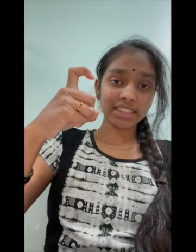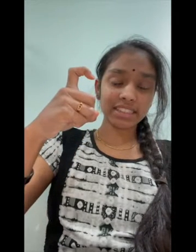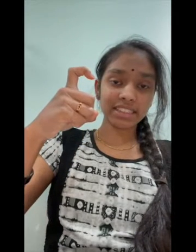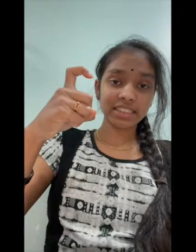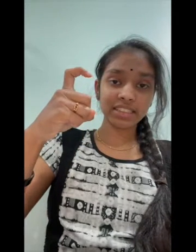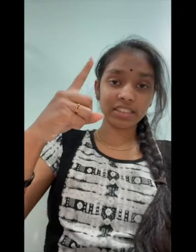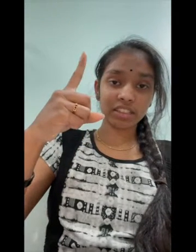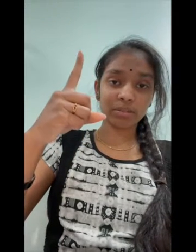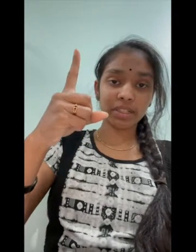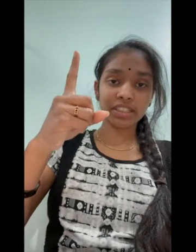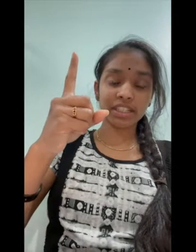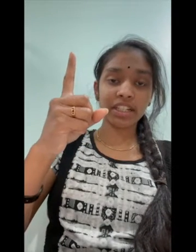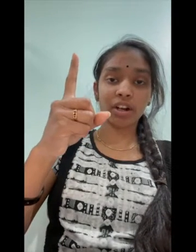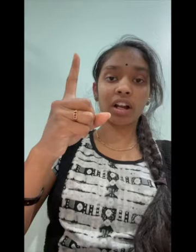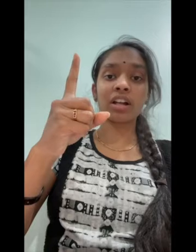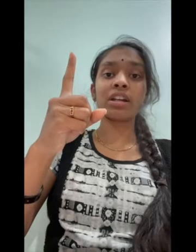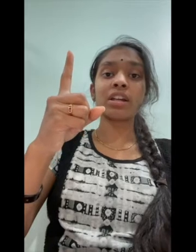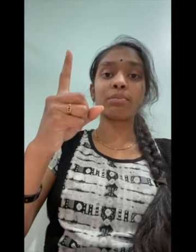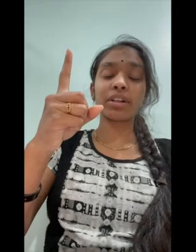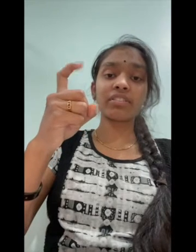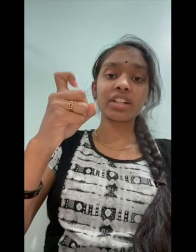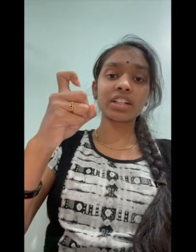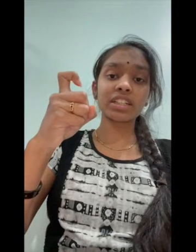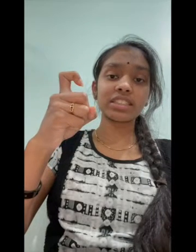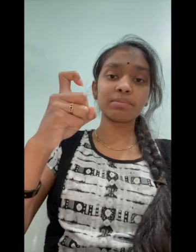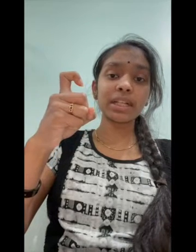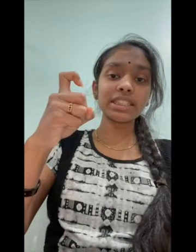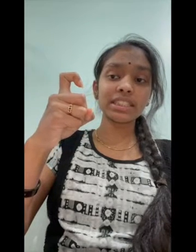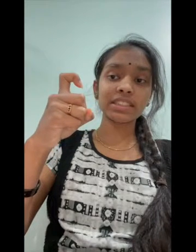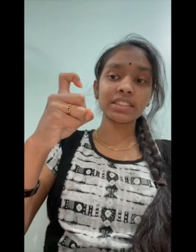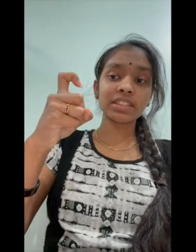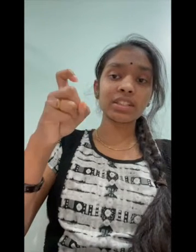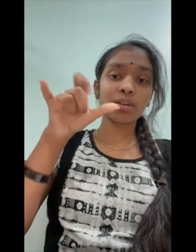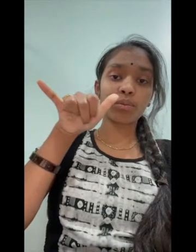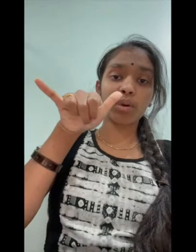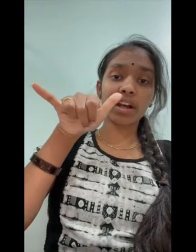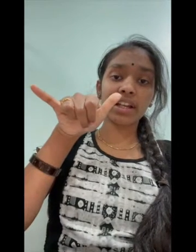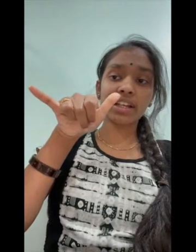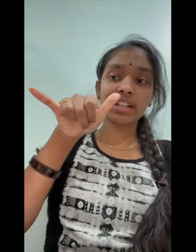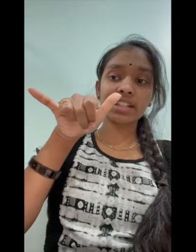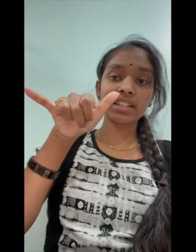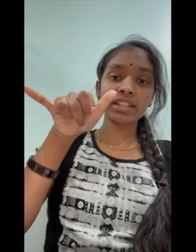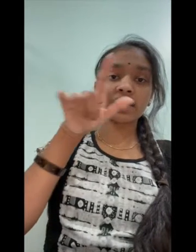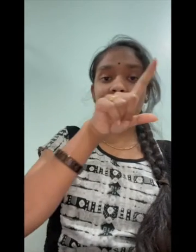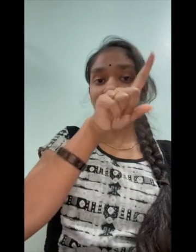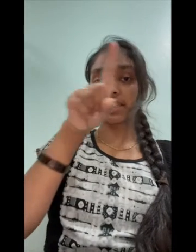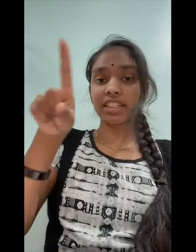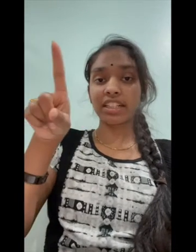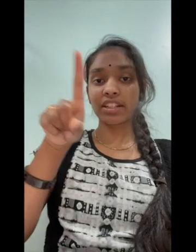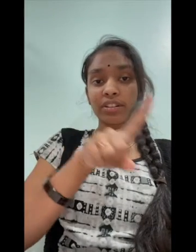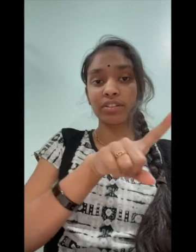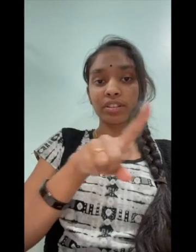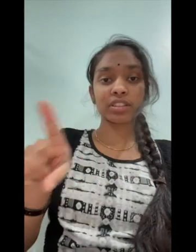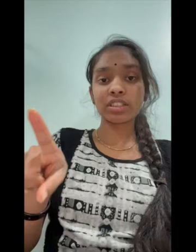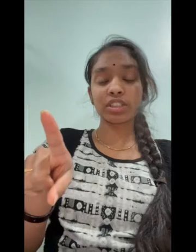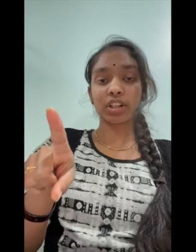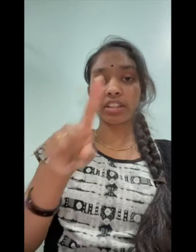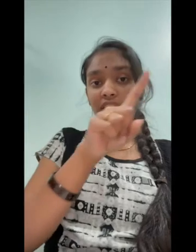X, so basically your pointing finger is bent. Y, and Z, you draw the letter